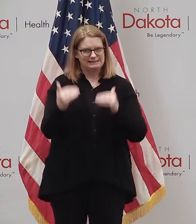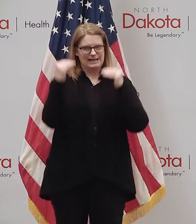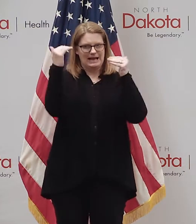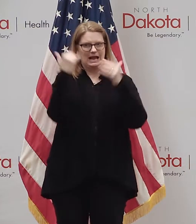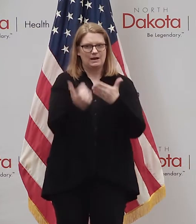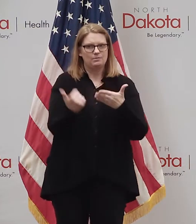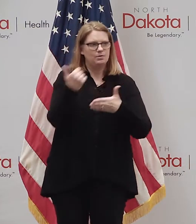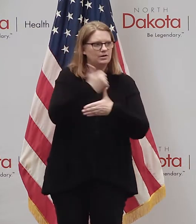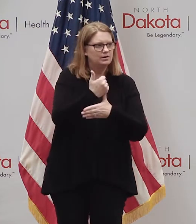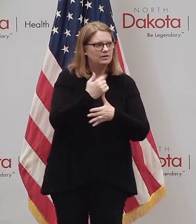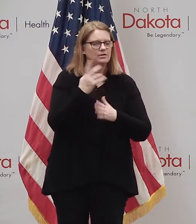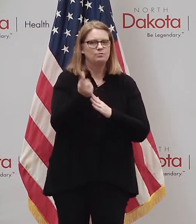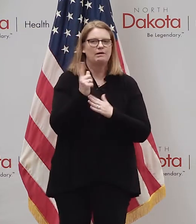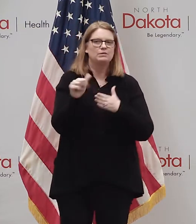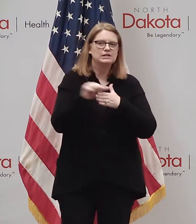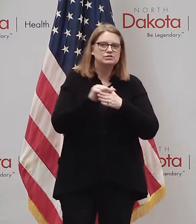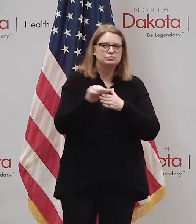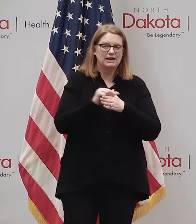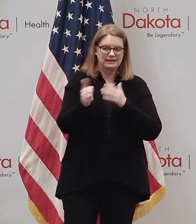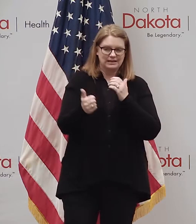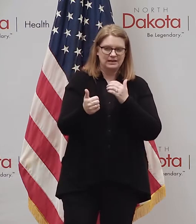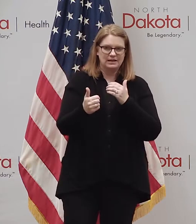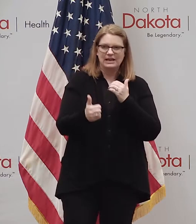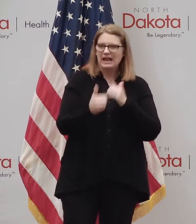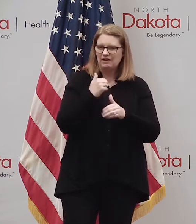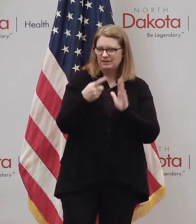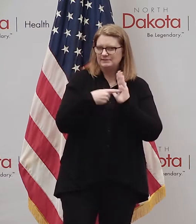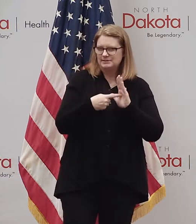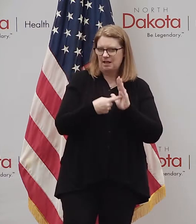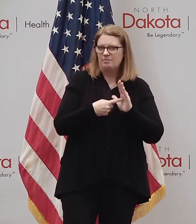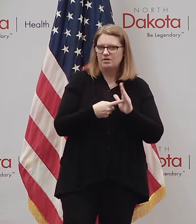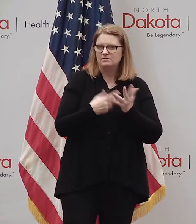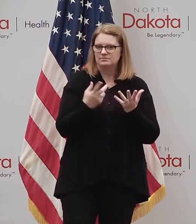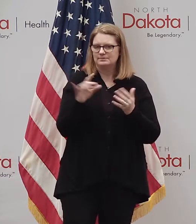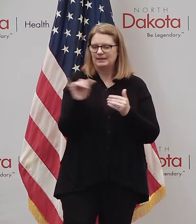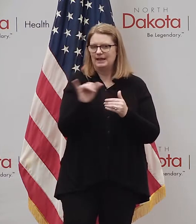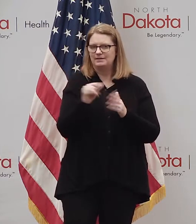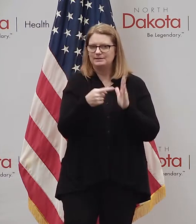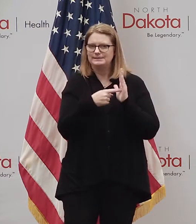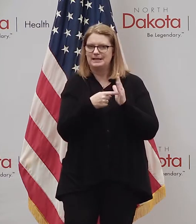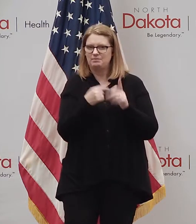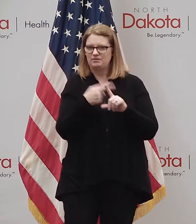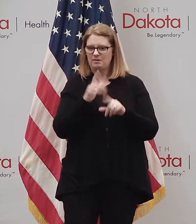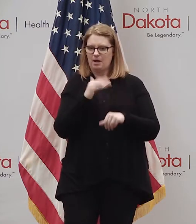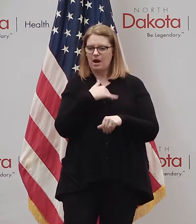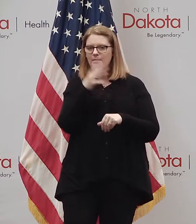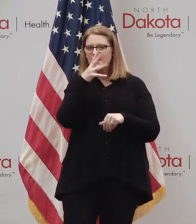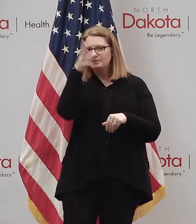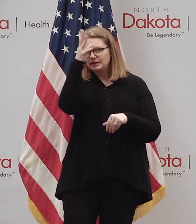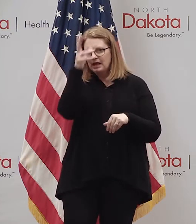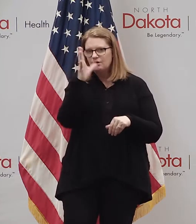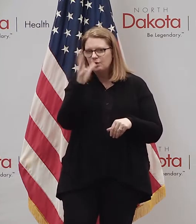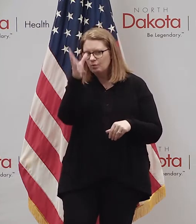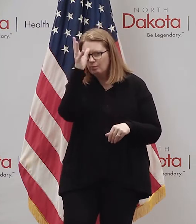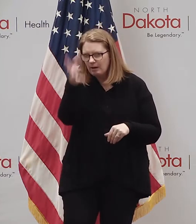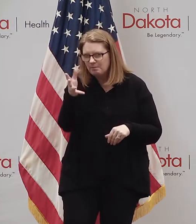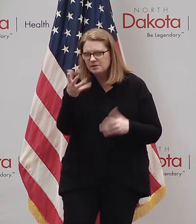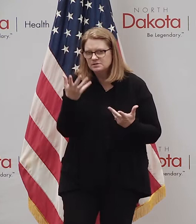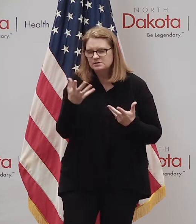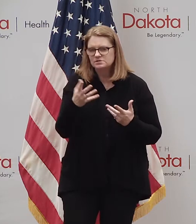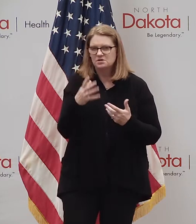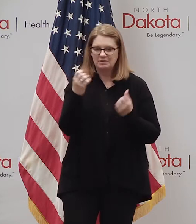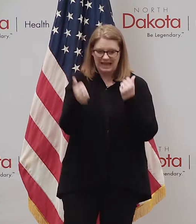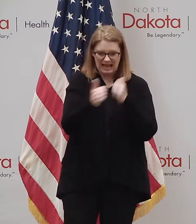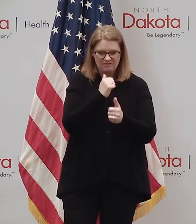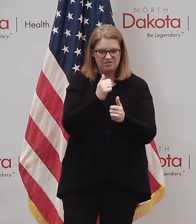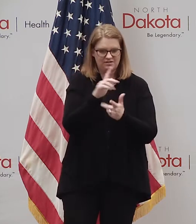actually trained early on to treat every patient or every sample that comes in as if it was a sample from our parents or our grandparents. So we treat